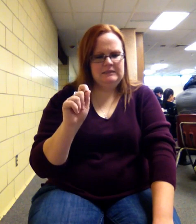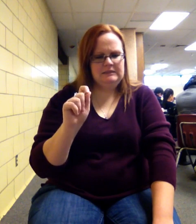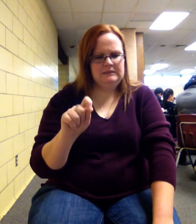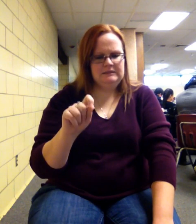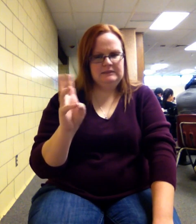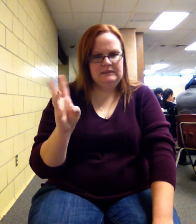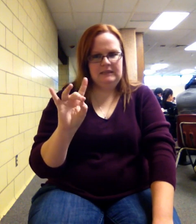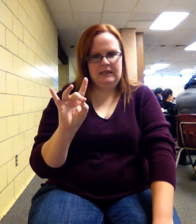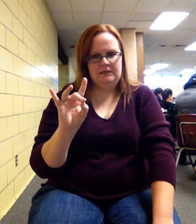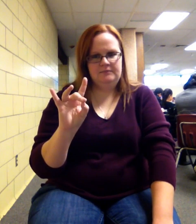68.